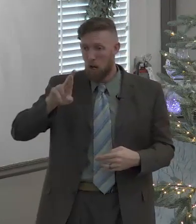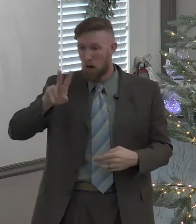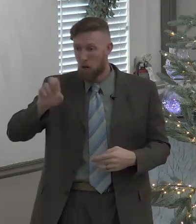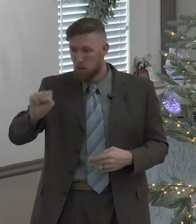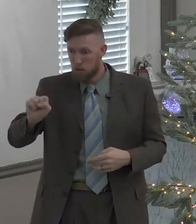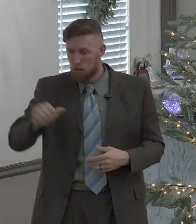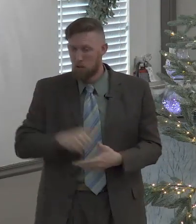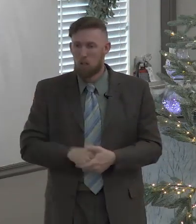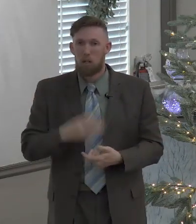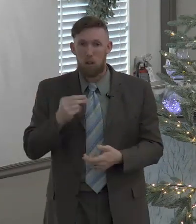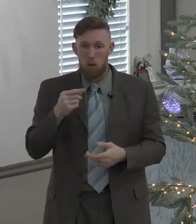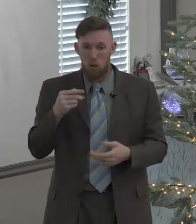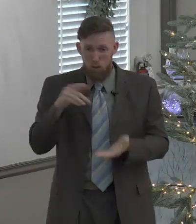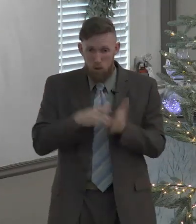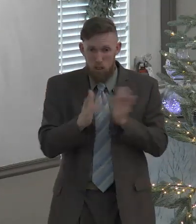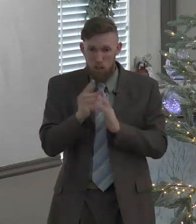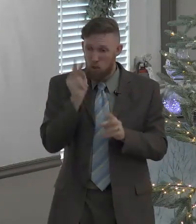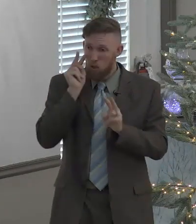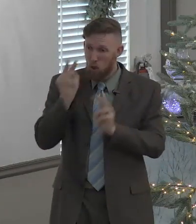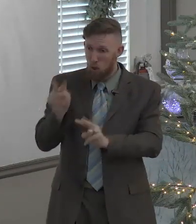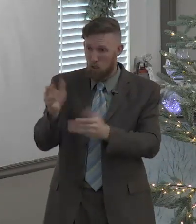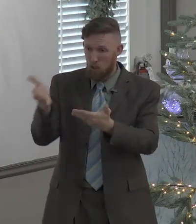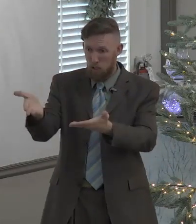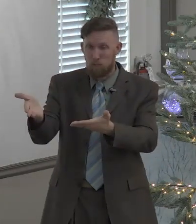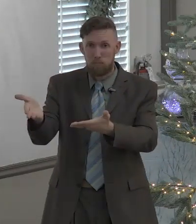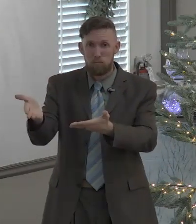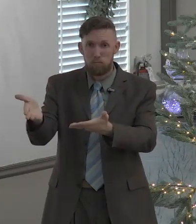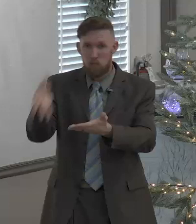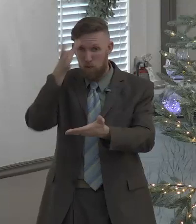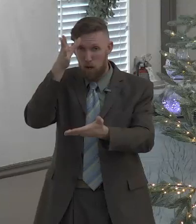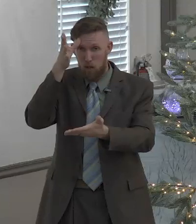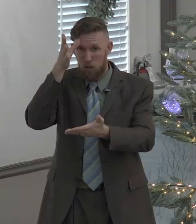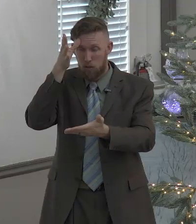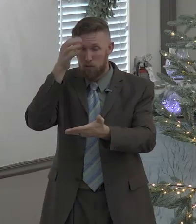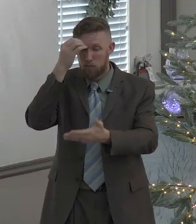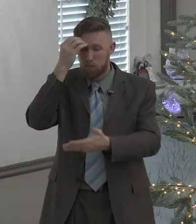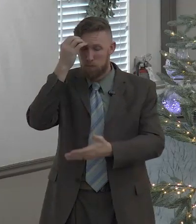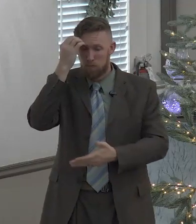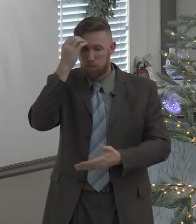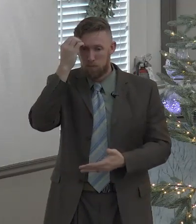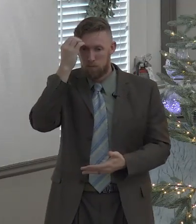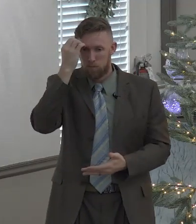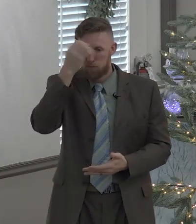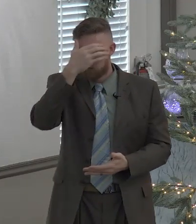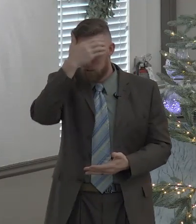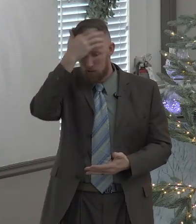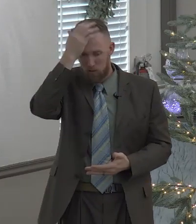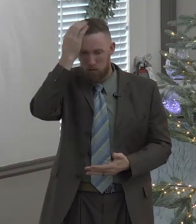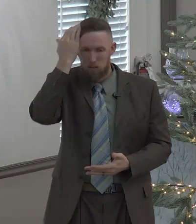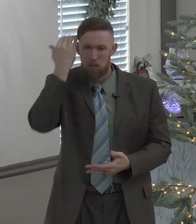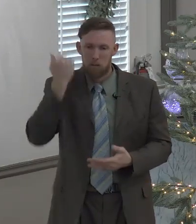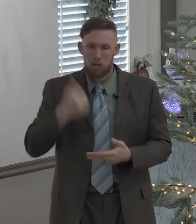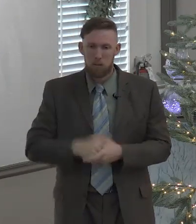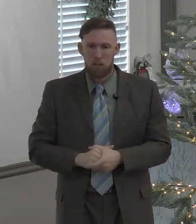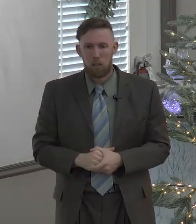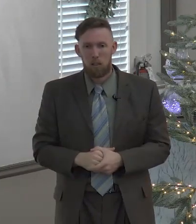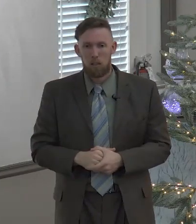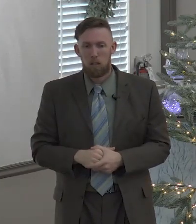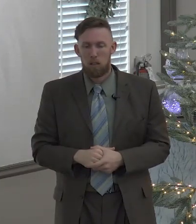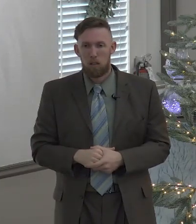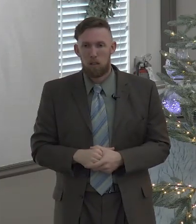He's looking directly at Jairus. And I think this is,